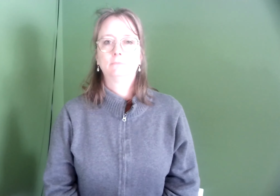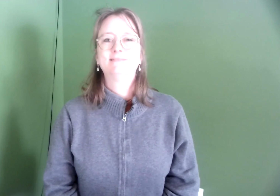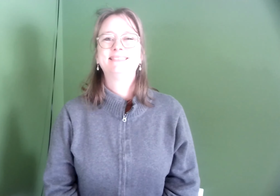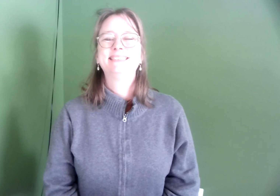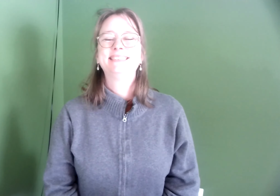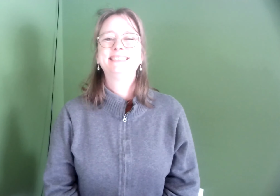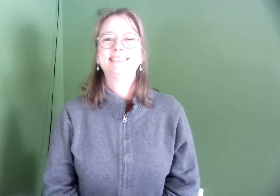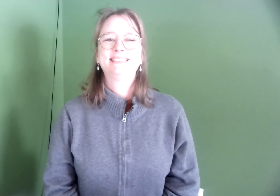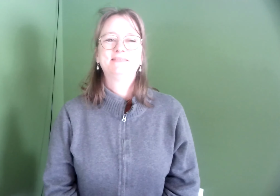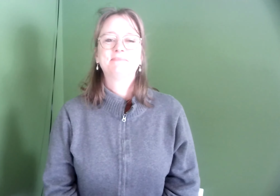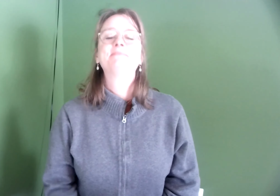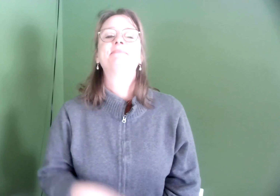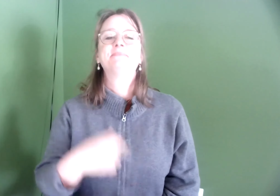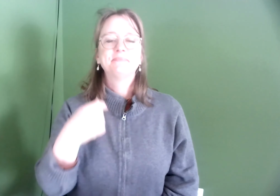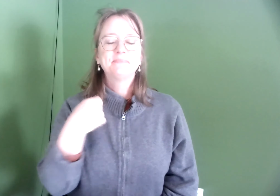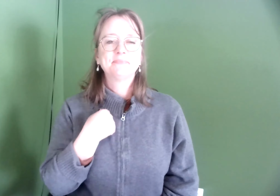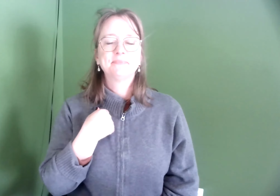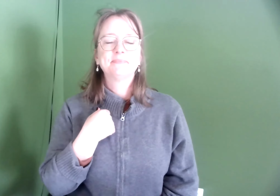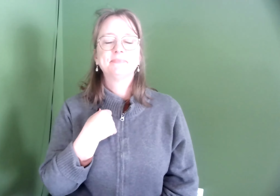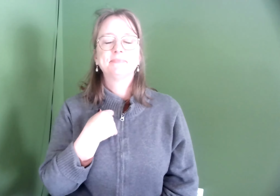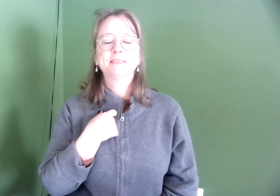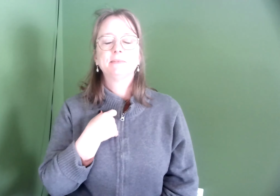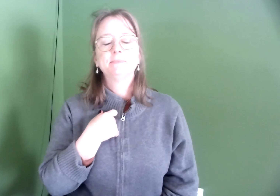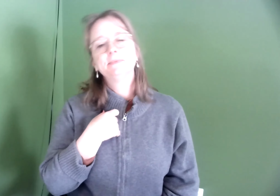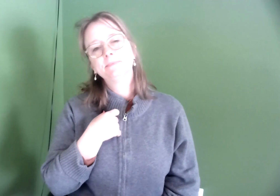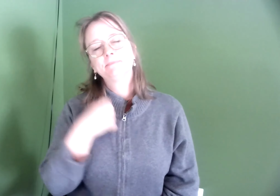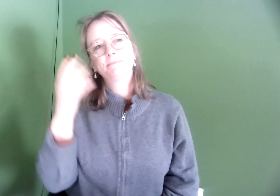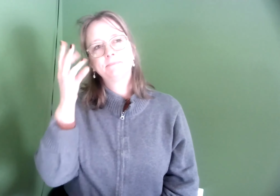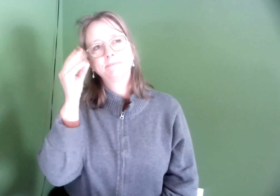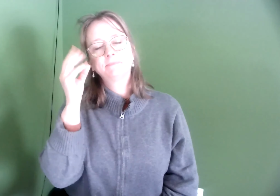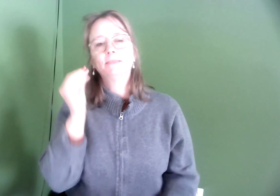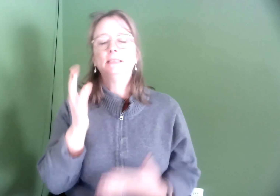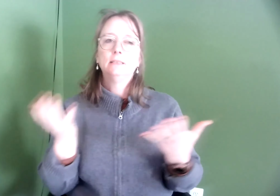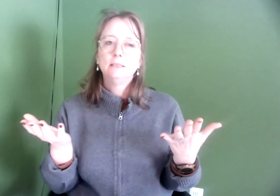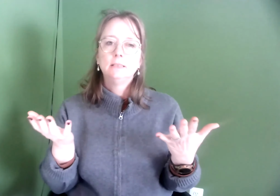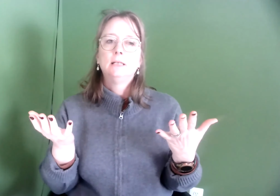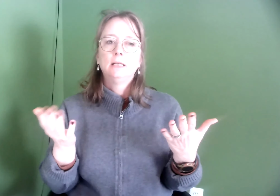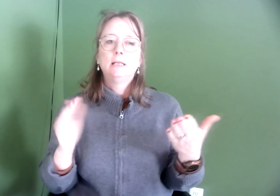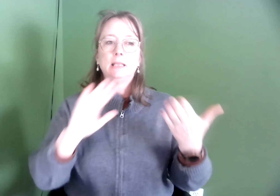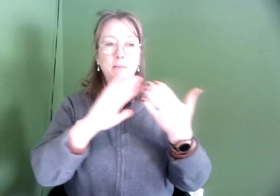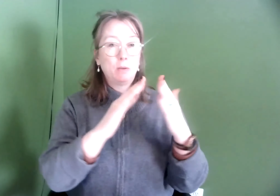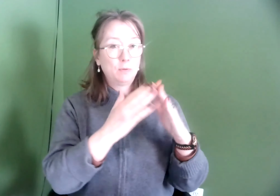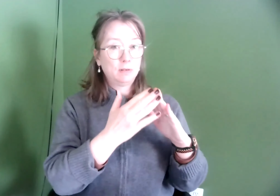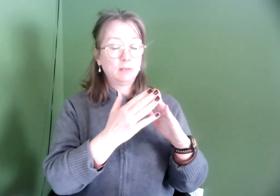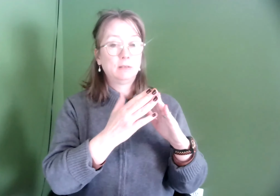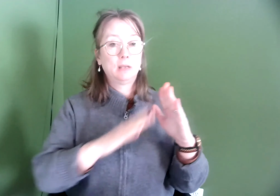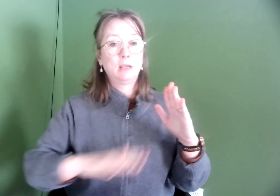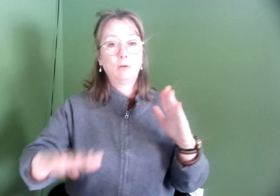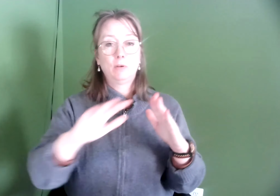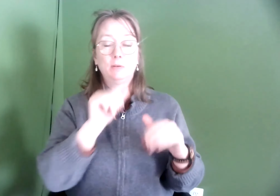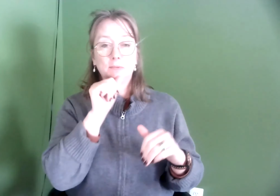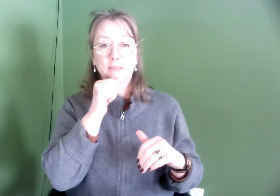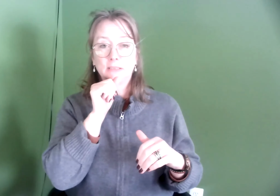I think one of the things that we suffer a lot in the mountains is access